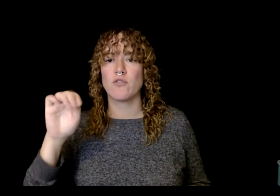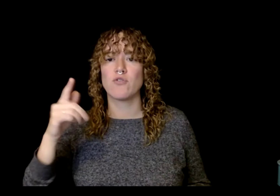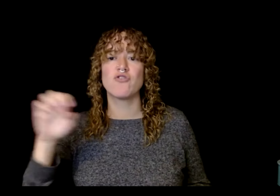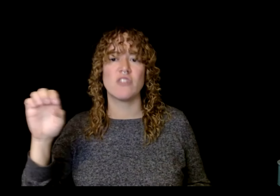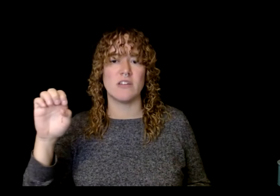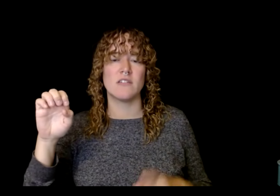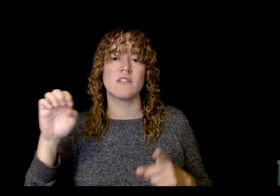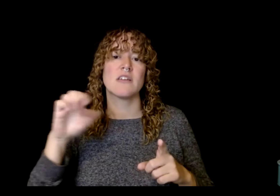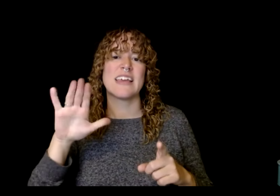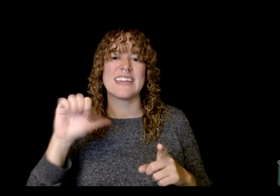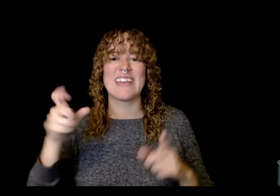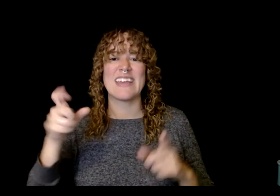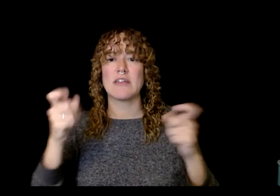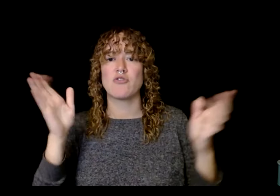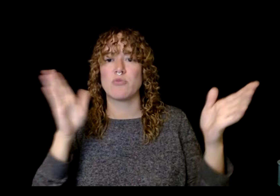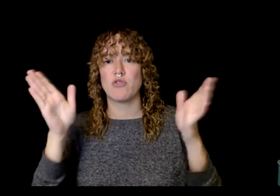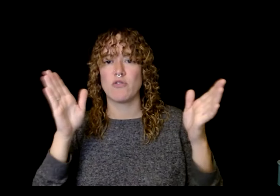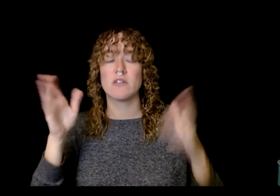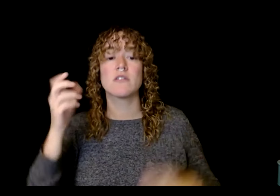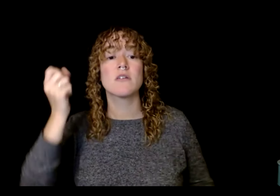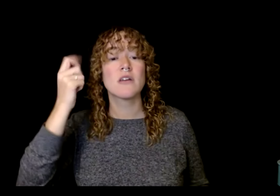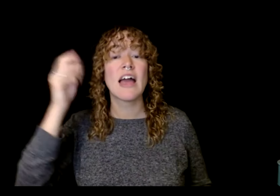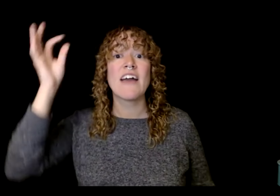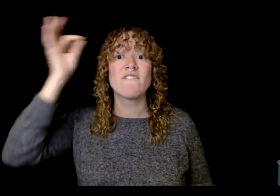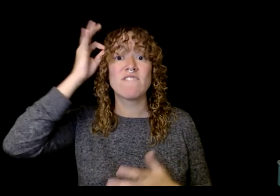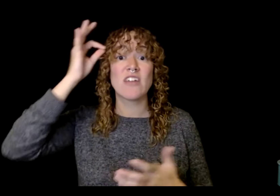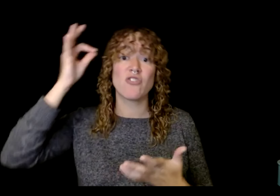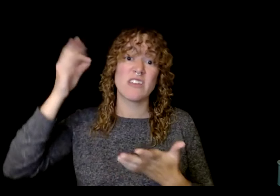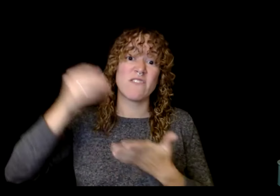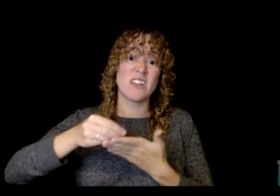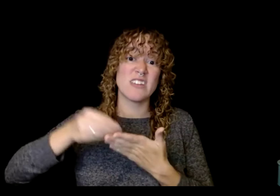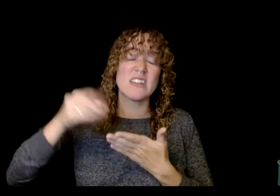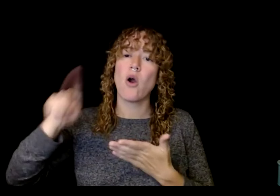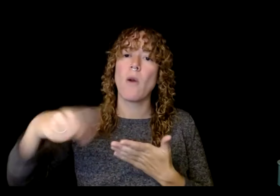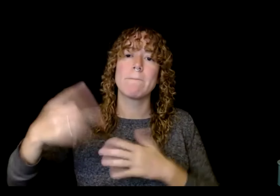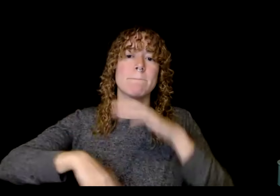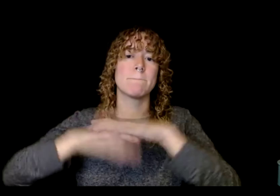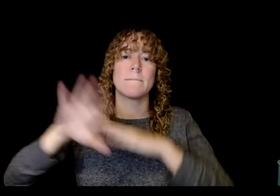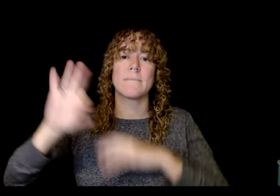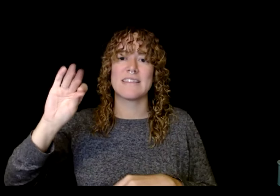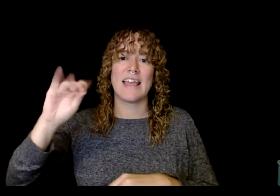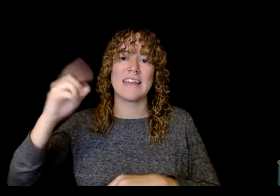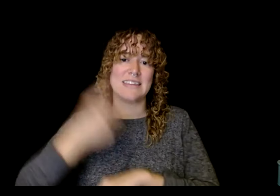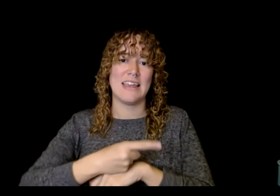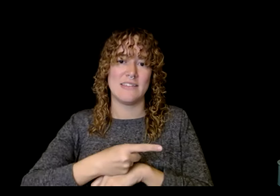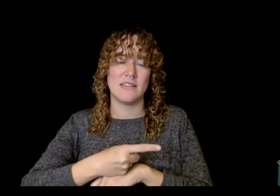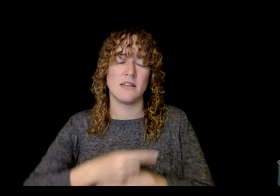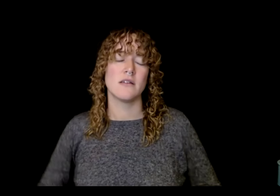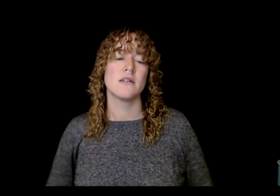management services, because federally funded, it's only for 90 days. So since then, it's